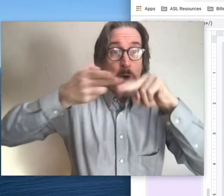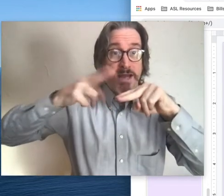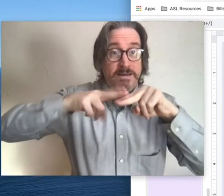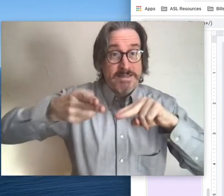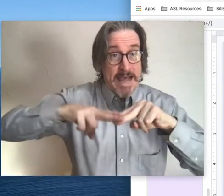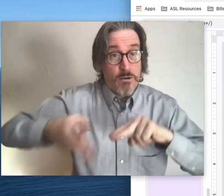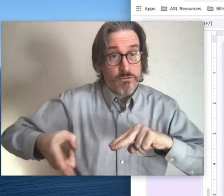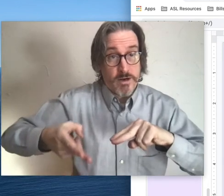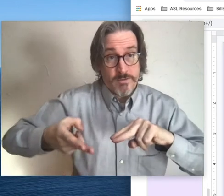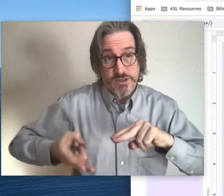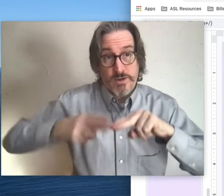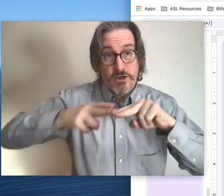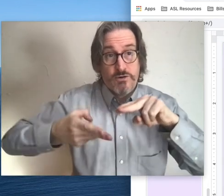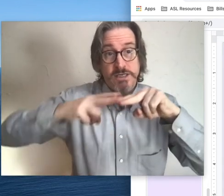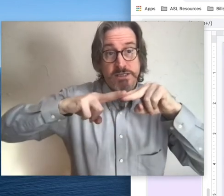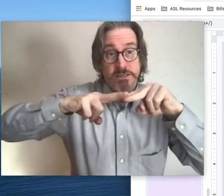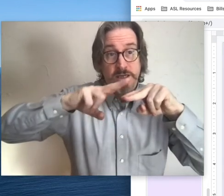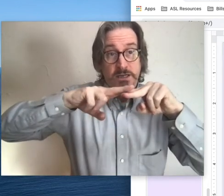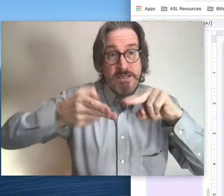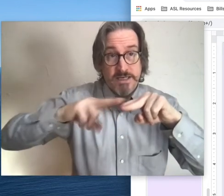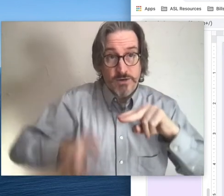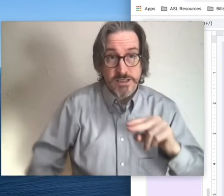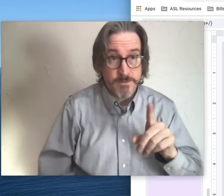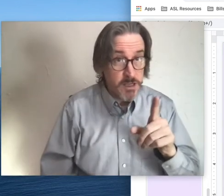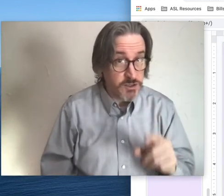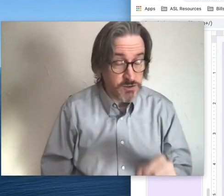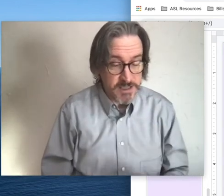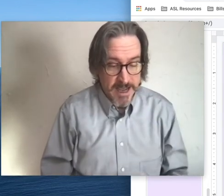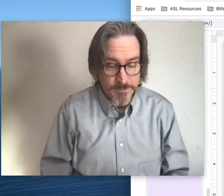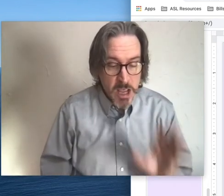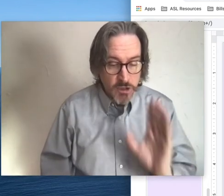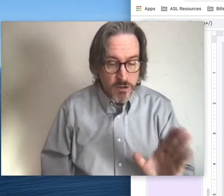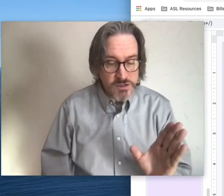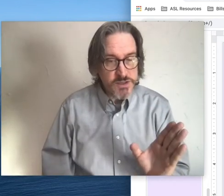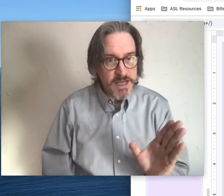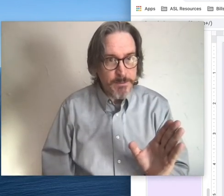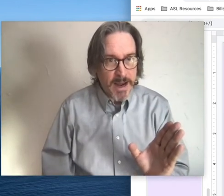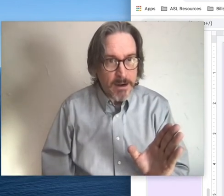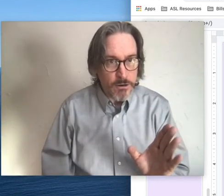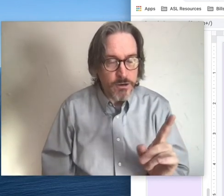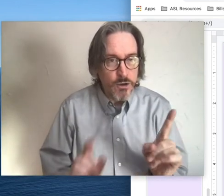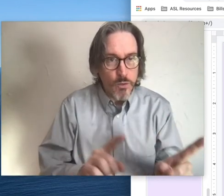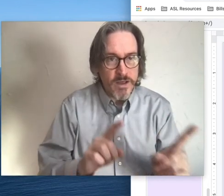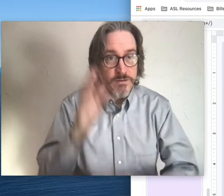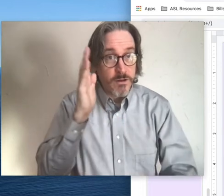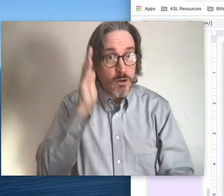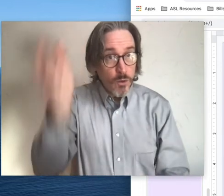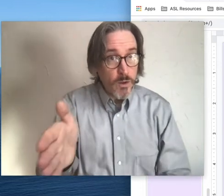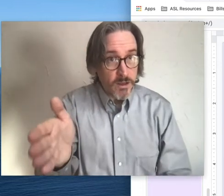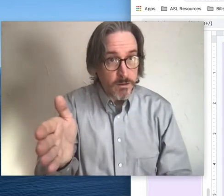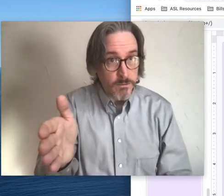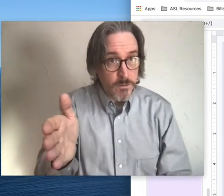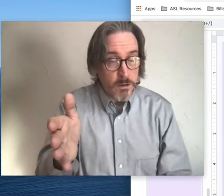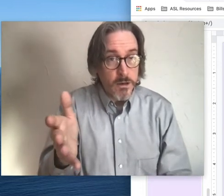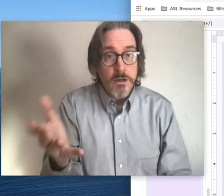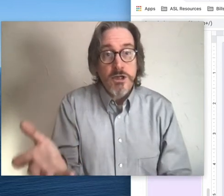rate went down, right? So increase, decrease. So you'll see that. You'll also see it paired with